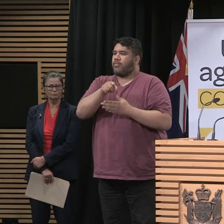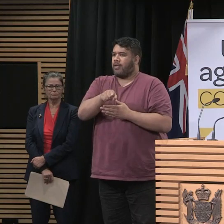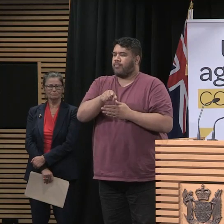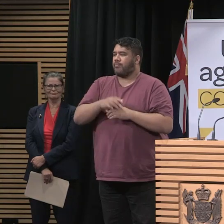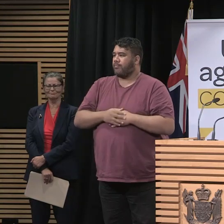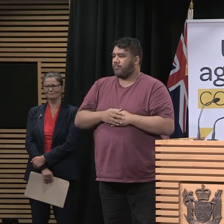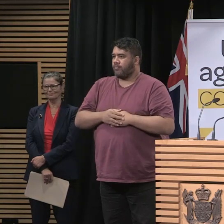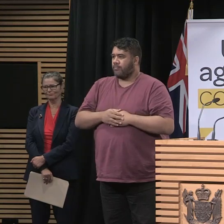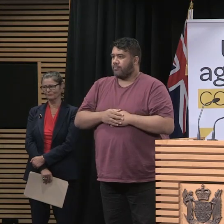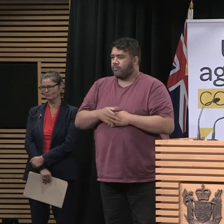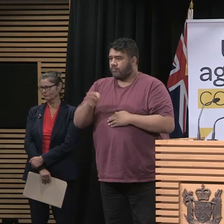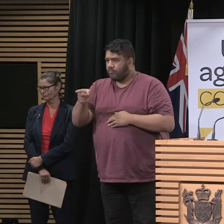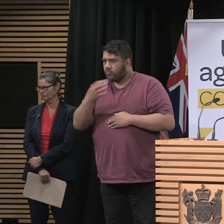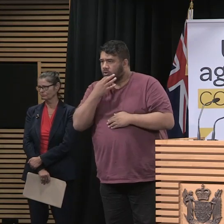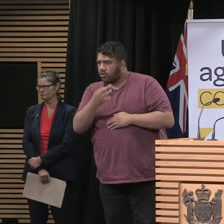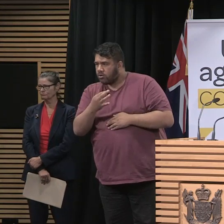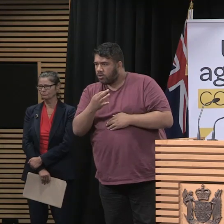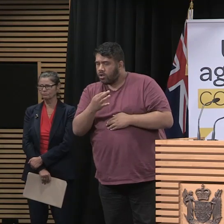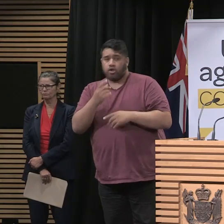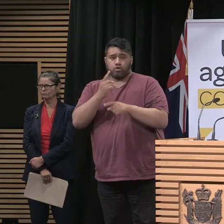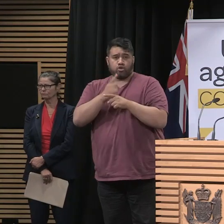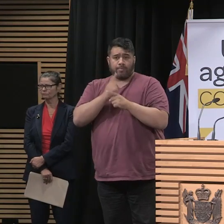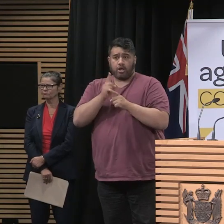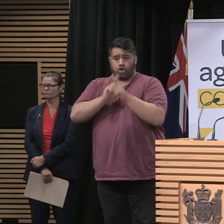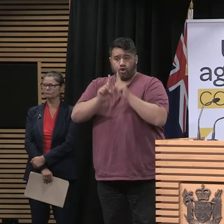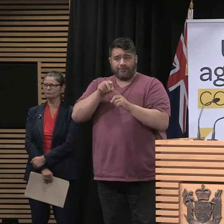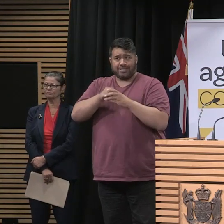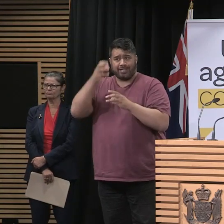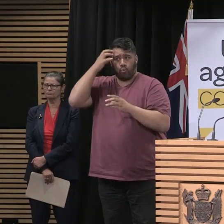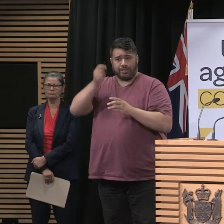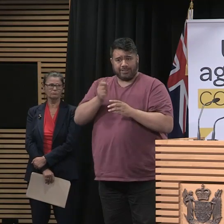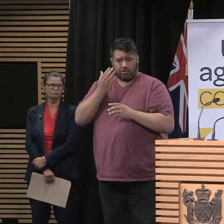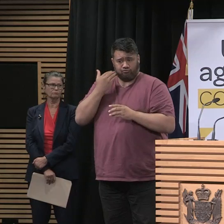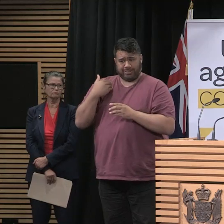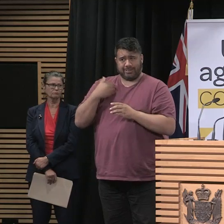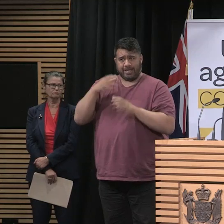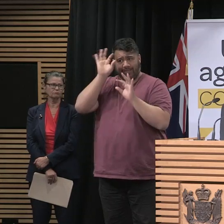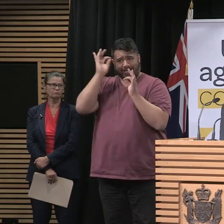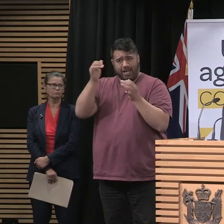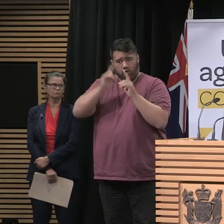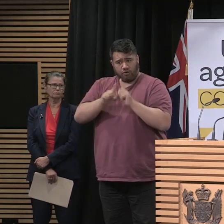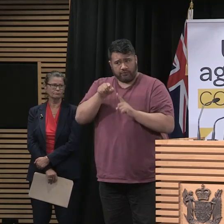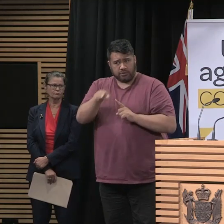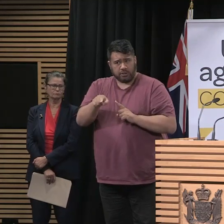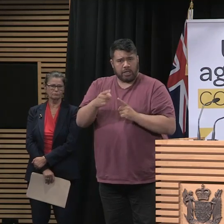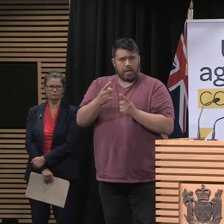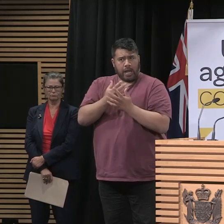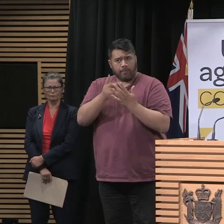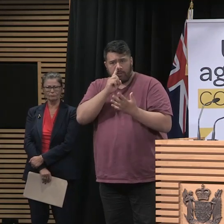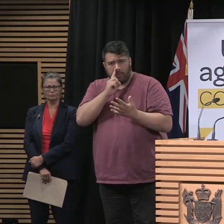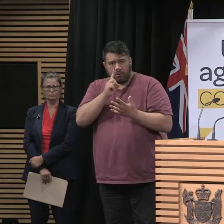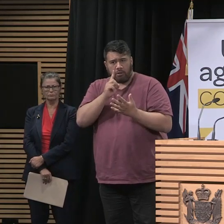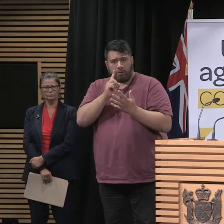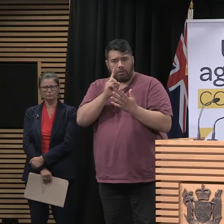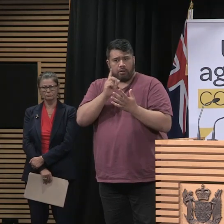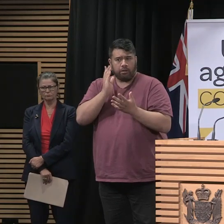people have tested positive from the Hereford conference? My recollection is that the number of people from that